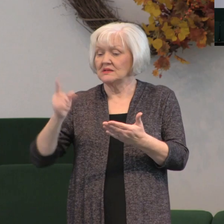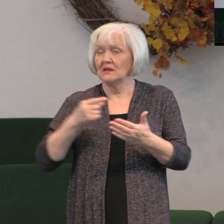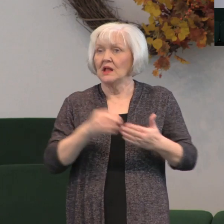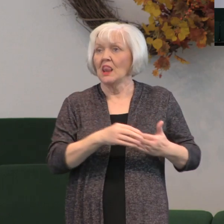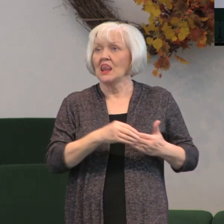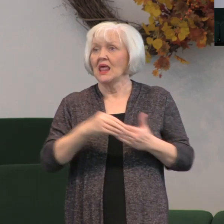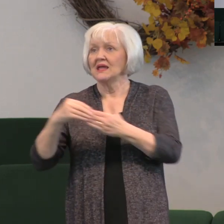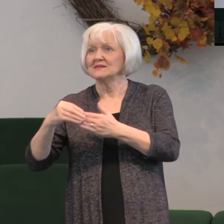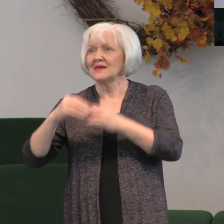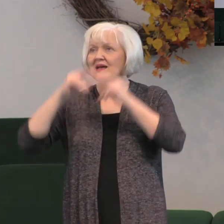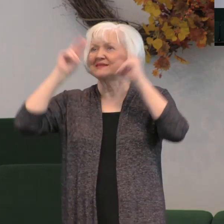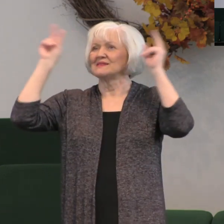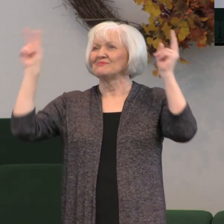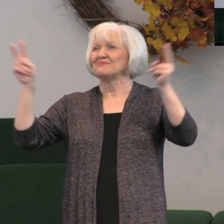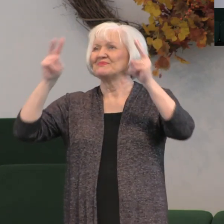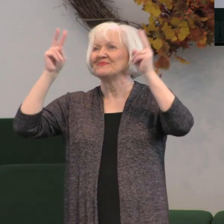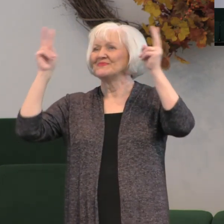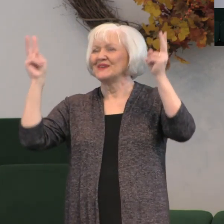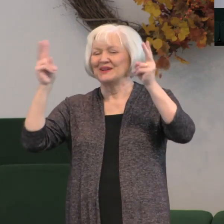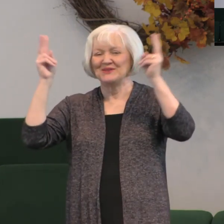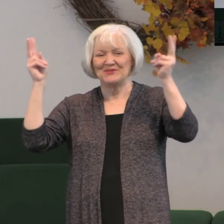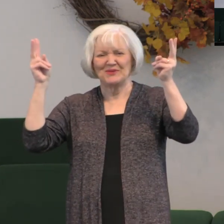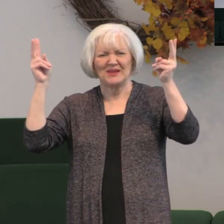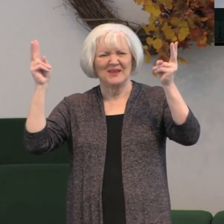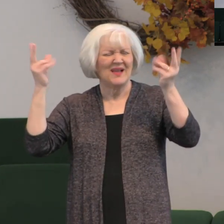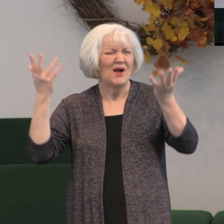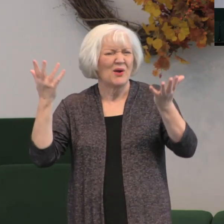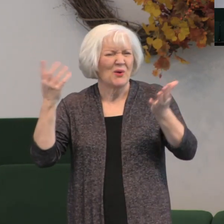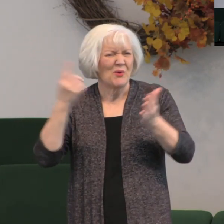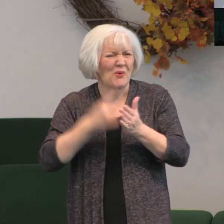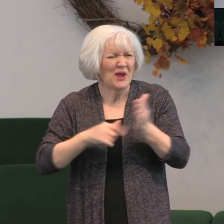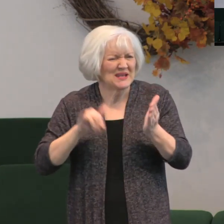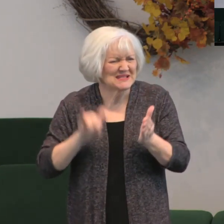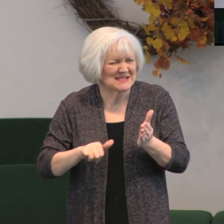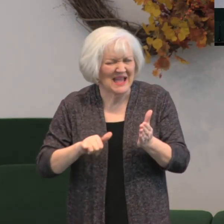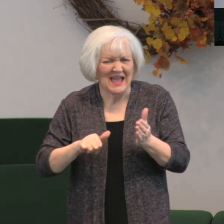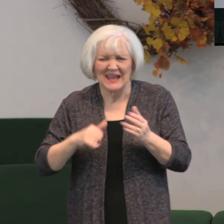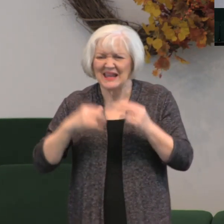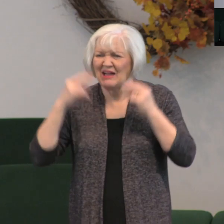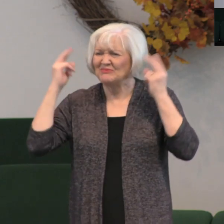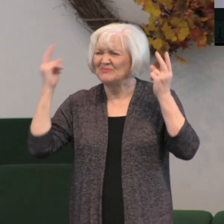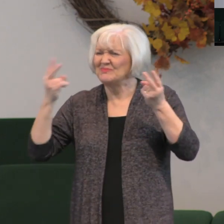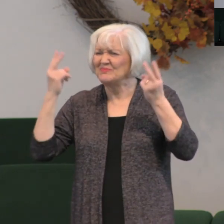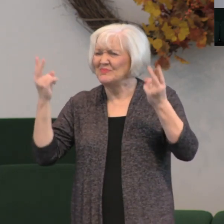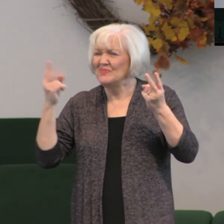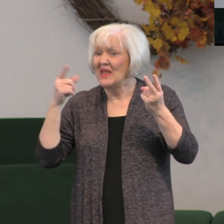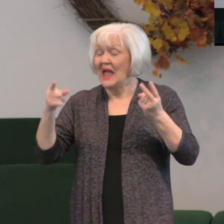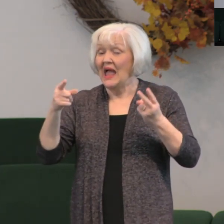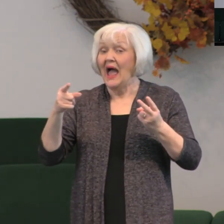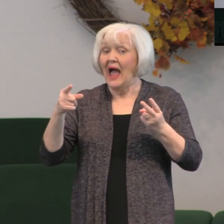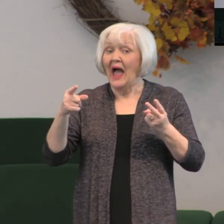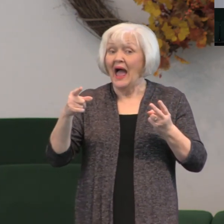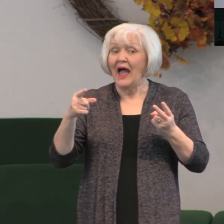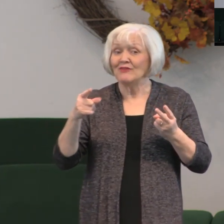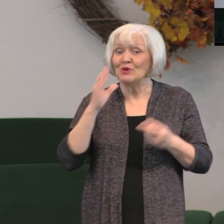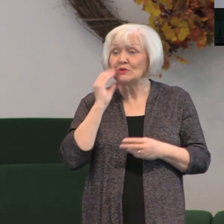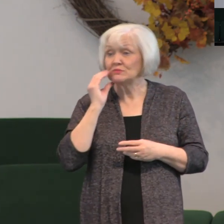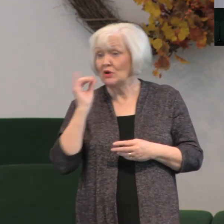triumphal procession. And what is that? What is a triumphal procession? Any of you ever been to a triumphal